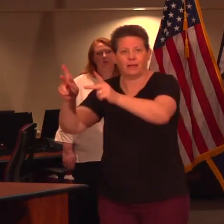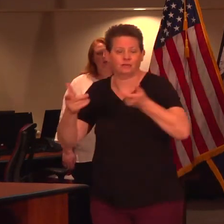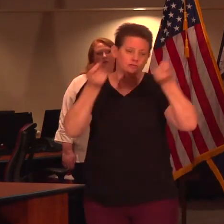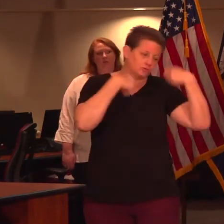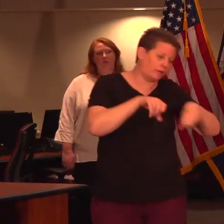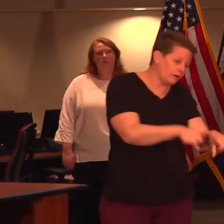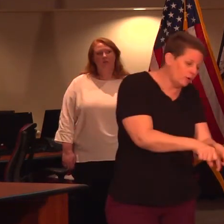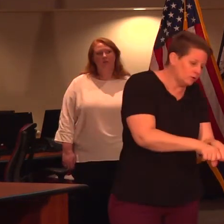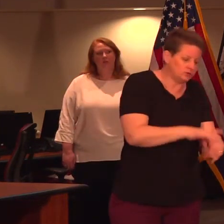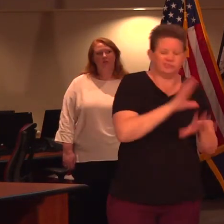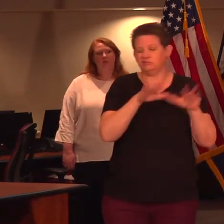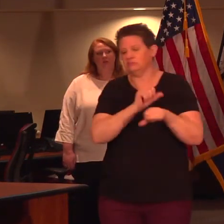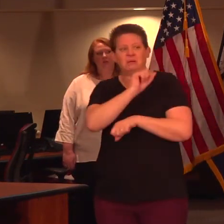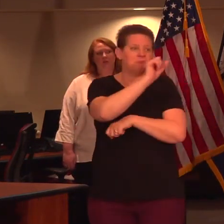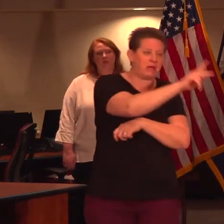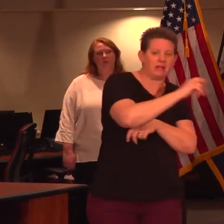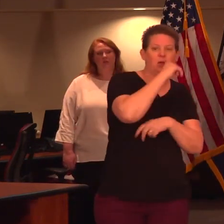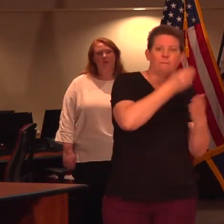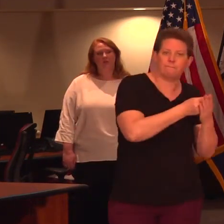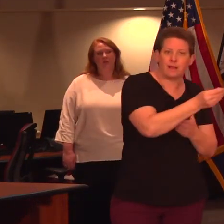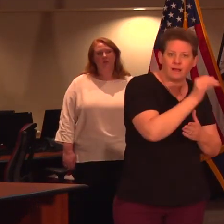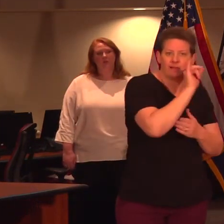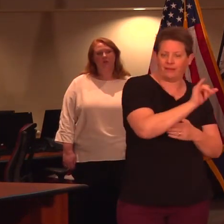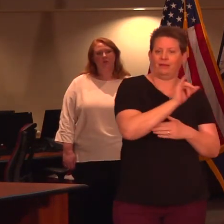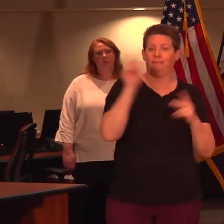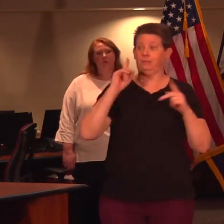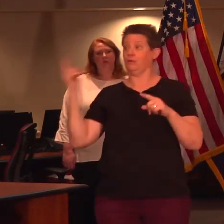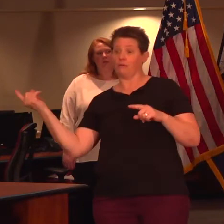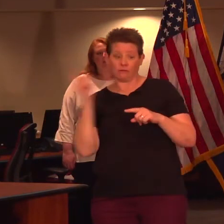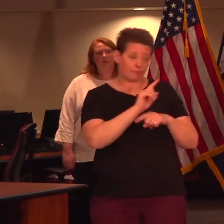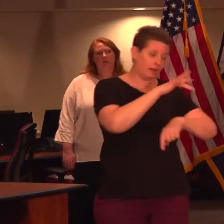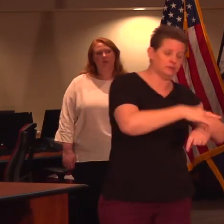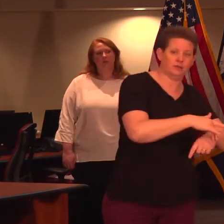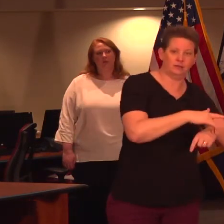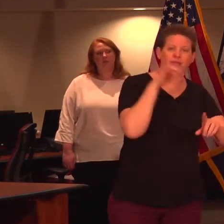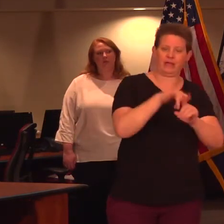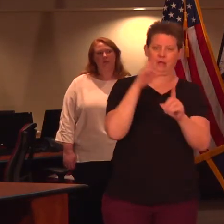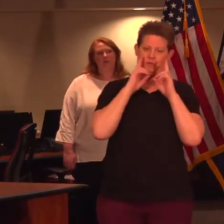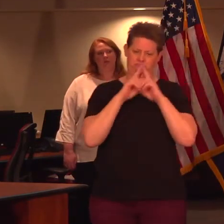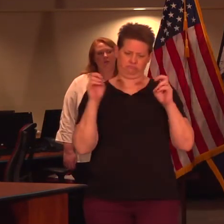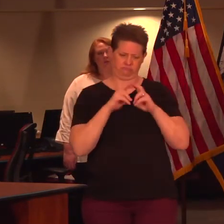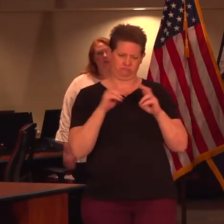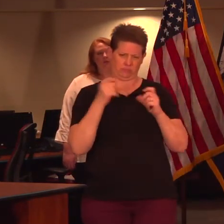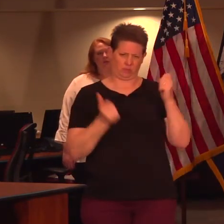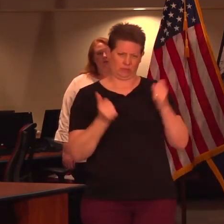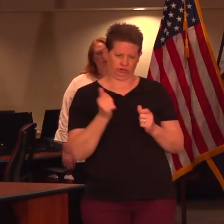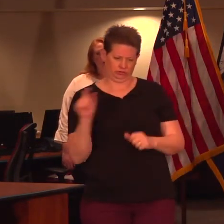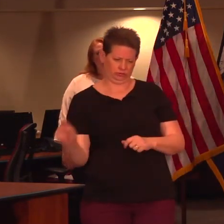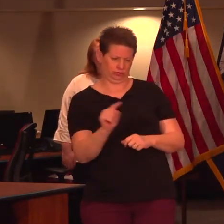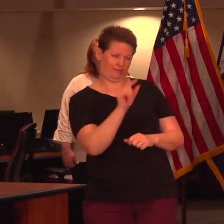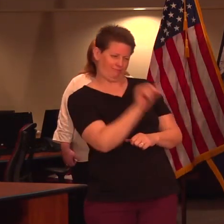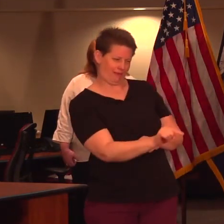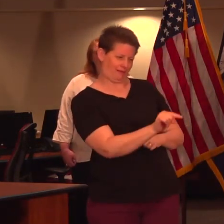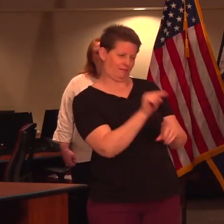this pair of shoes, that pair of shoes, you put it back in the box, and people come in after you and they touch. We looked at those things and thought those are the